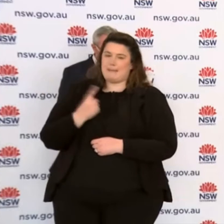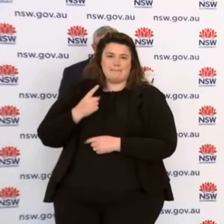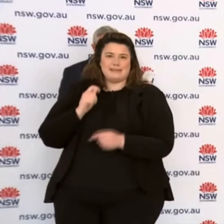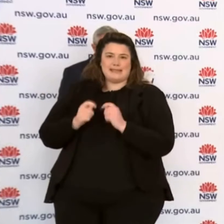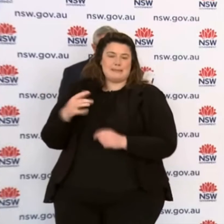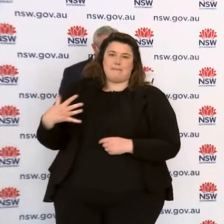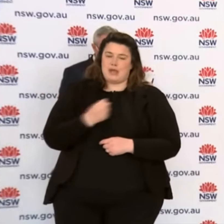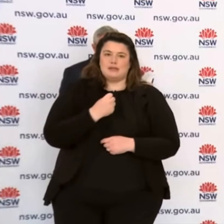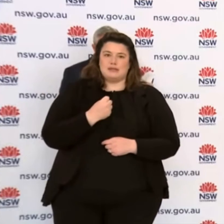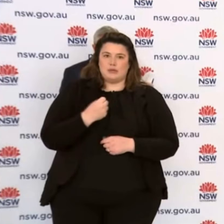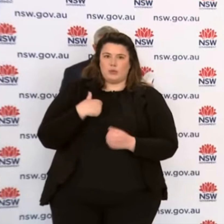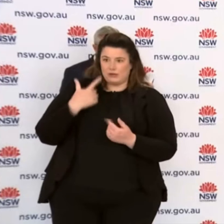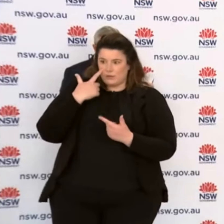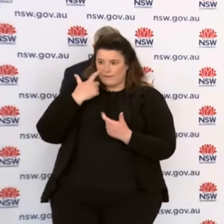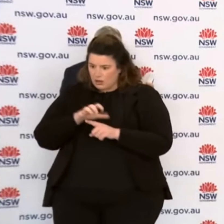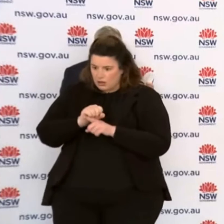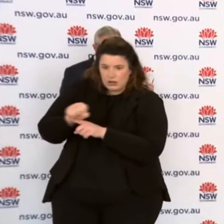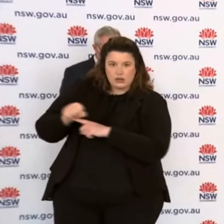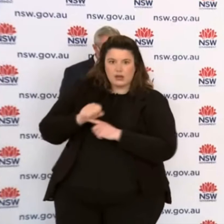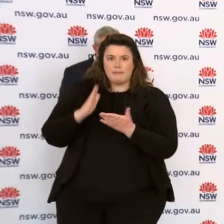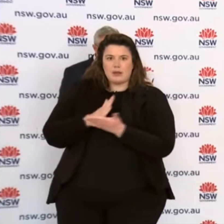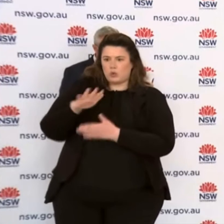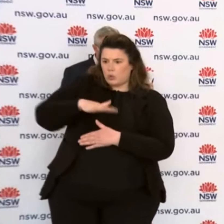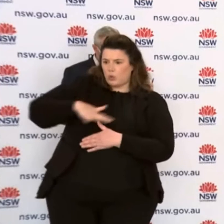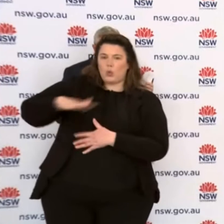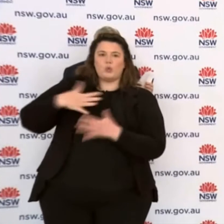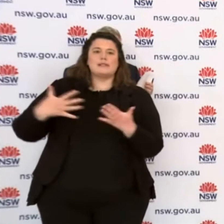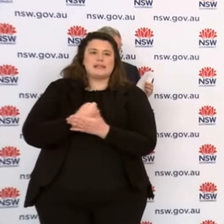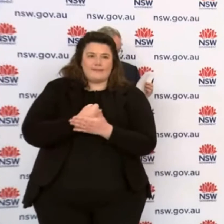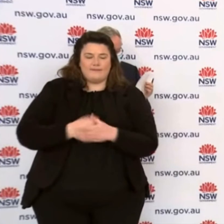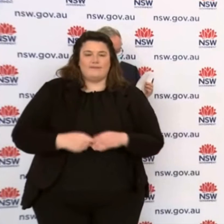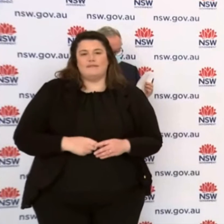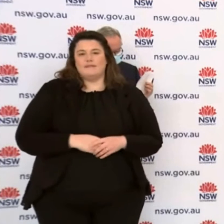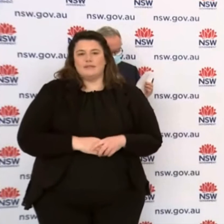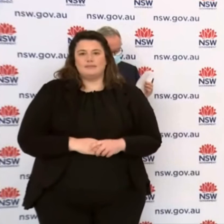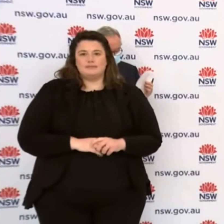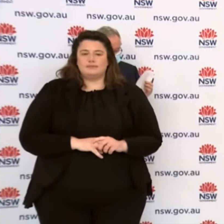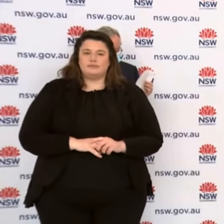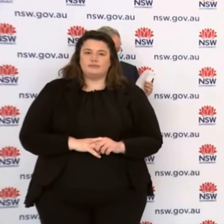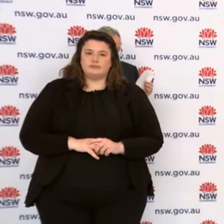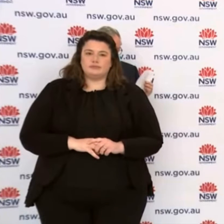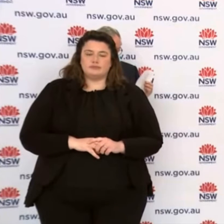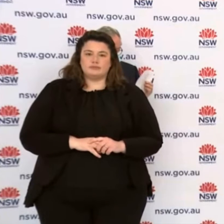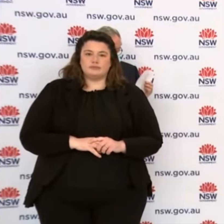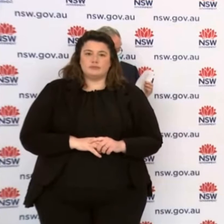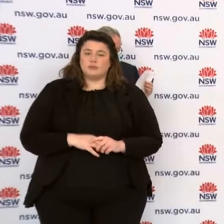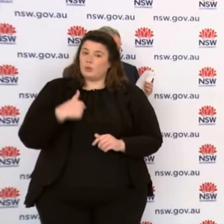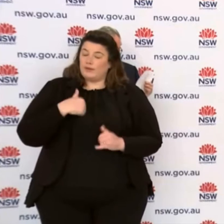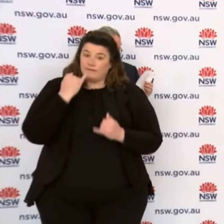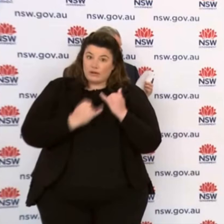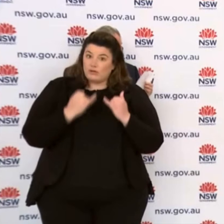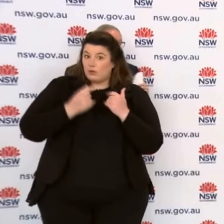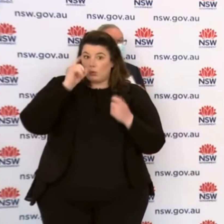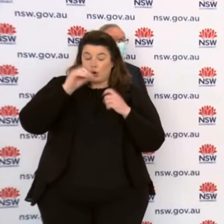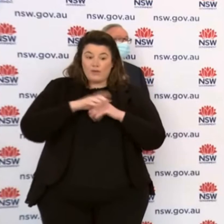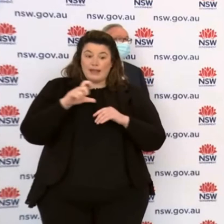need to find them to make sure the community is safe. We're very concerned about Canterbury-Bankstown. This